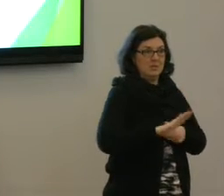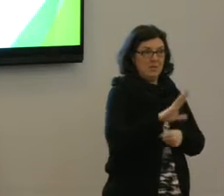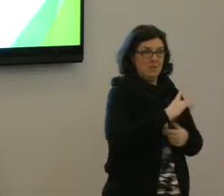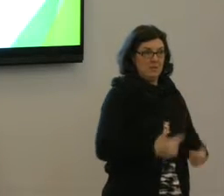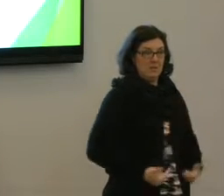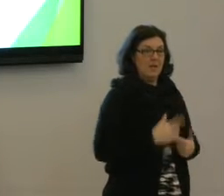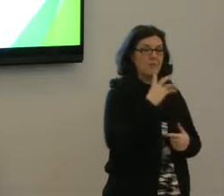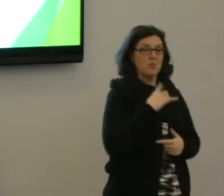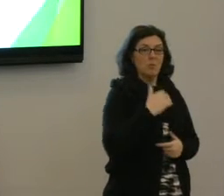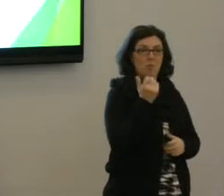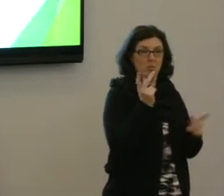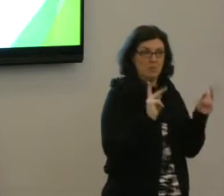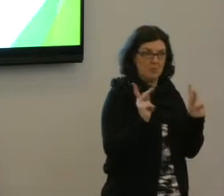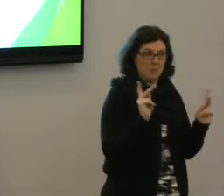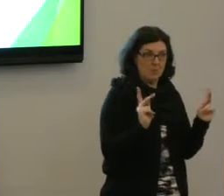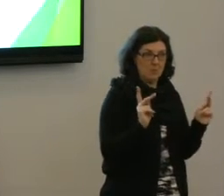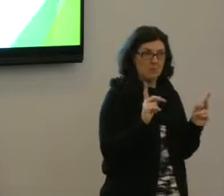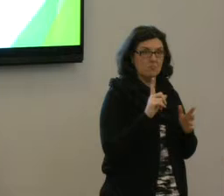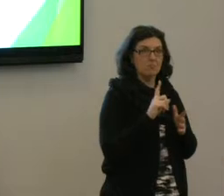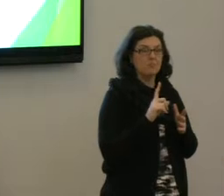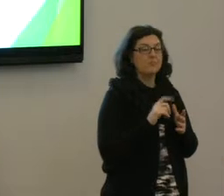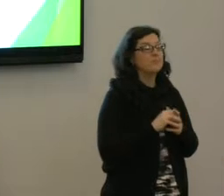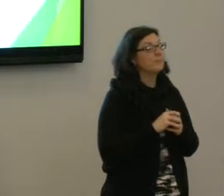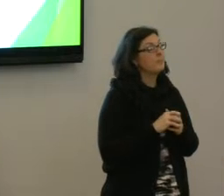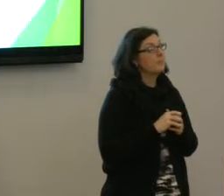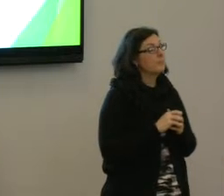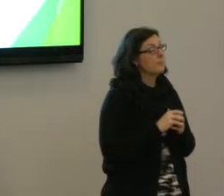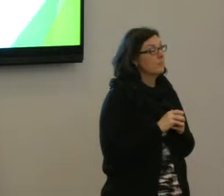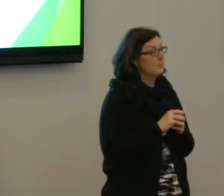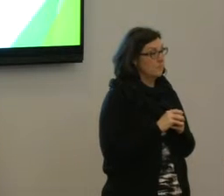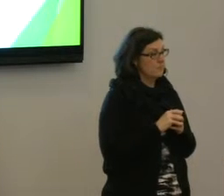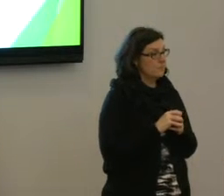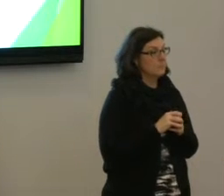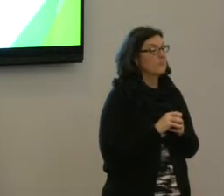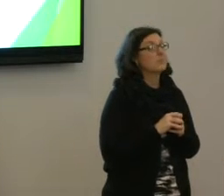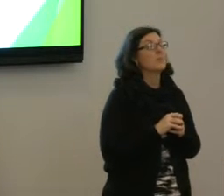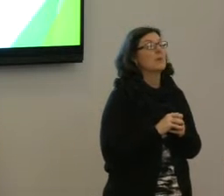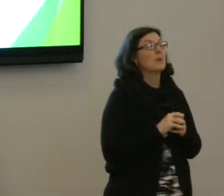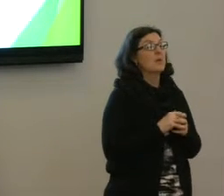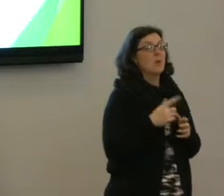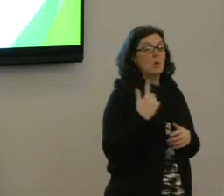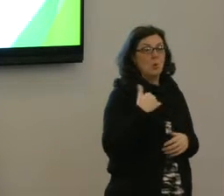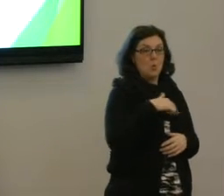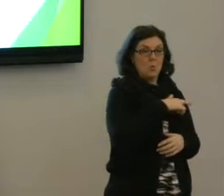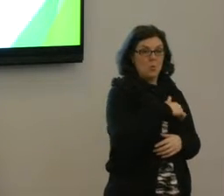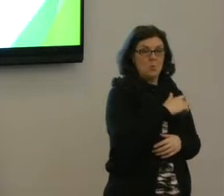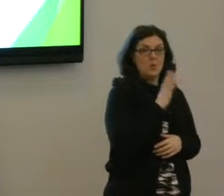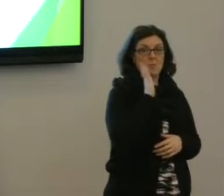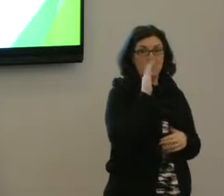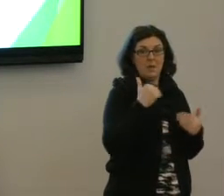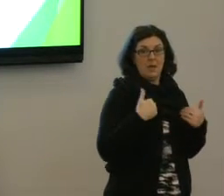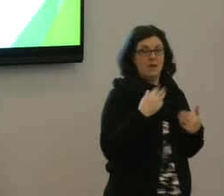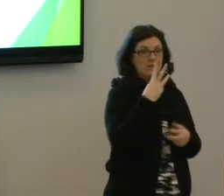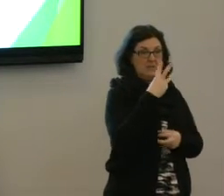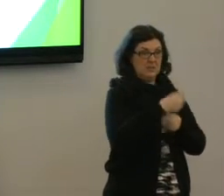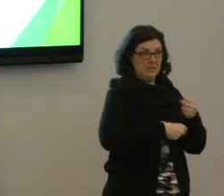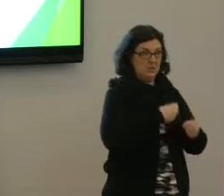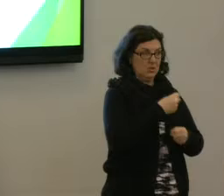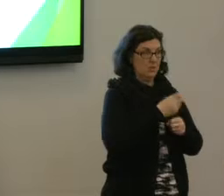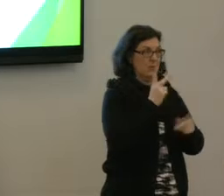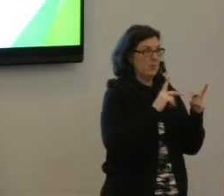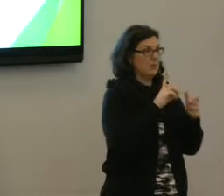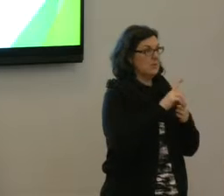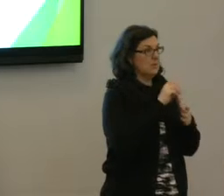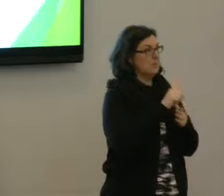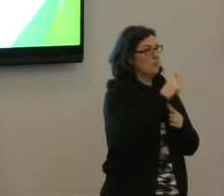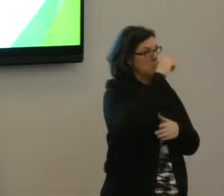estimated that each of you and I will each spend at least 6 years with some form of disability, like mostly